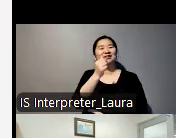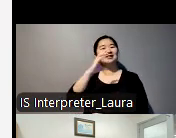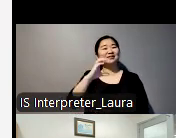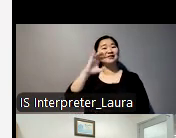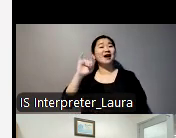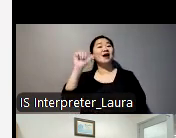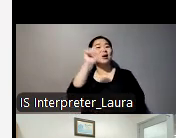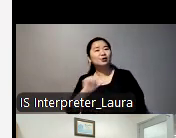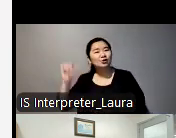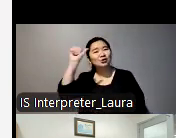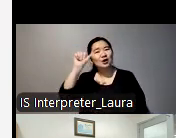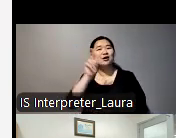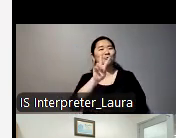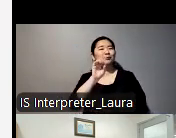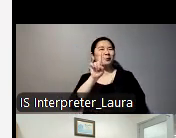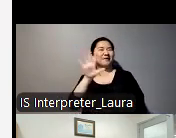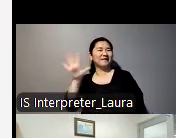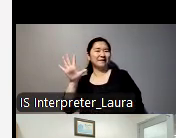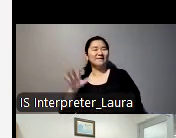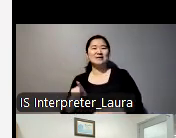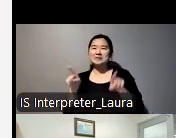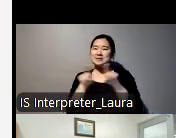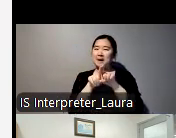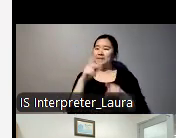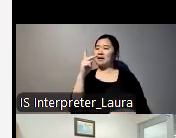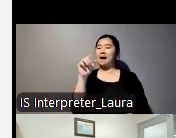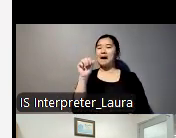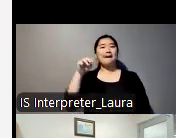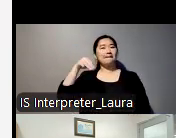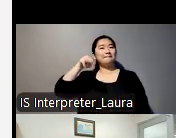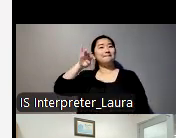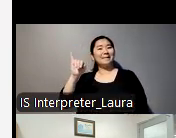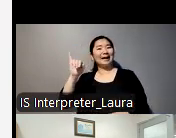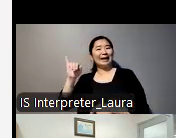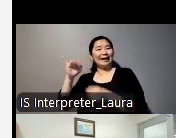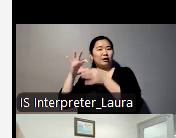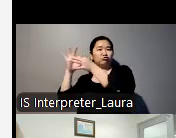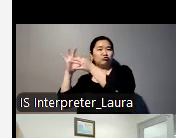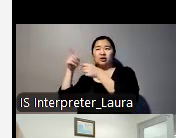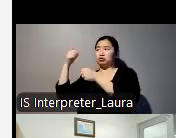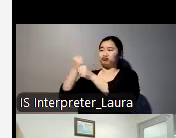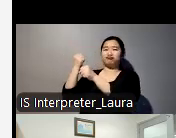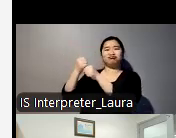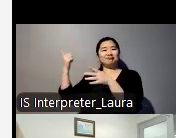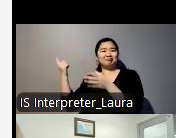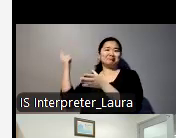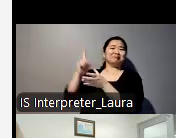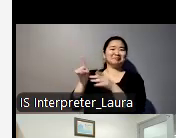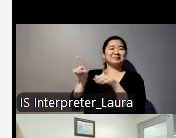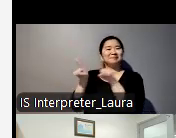Korea, had an international symposium on CRPD and inclusion of the persons with